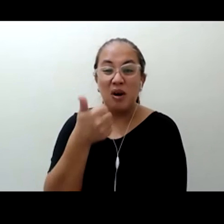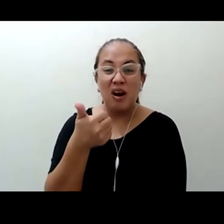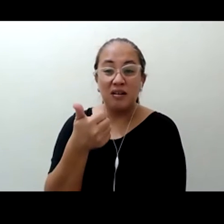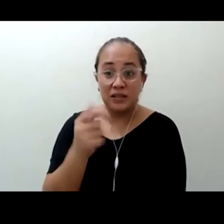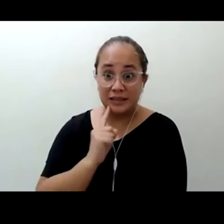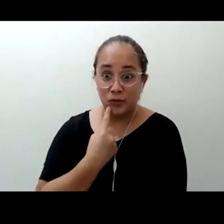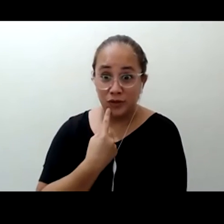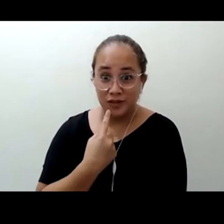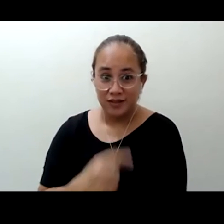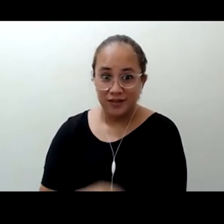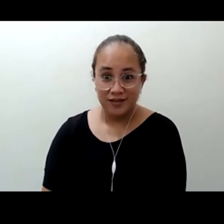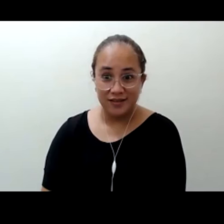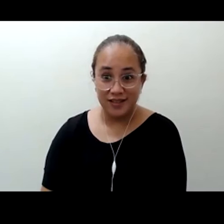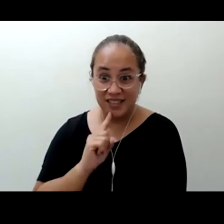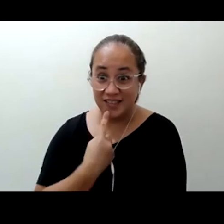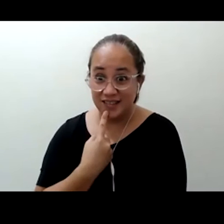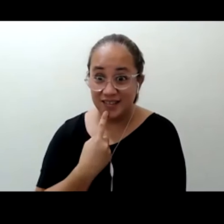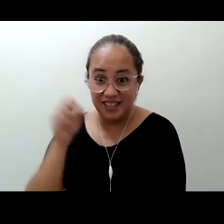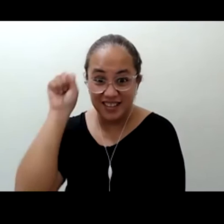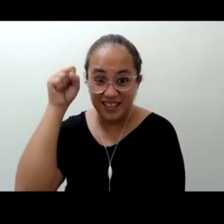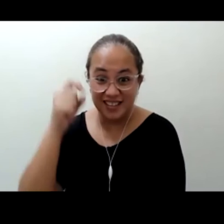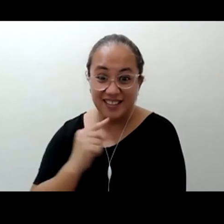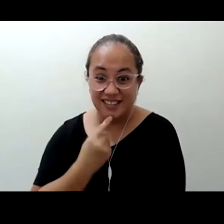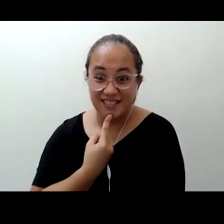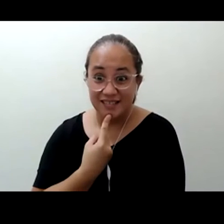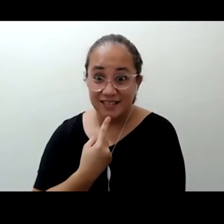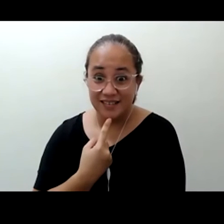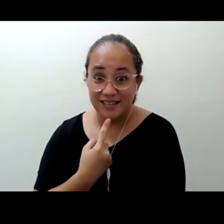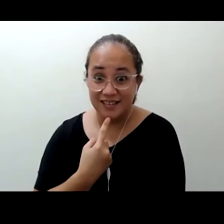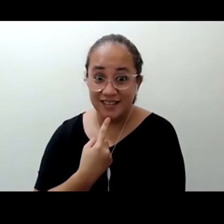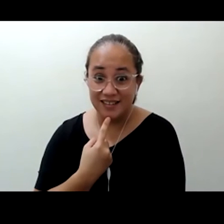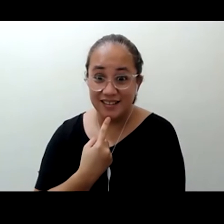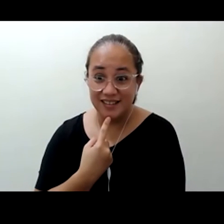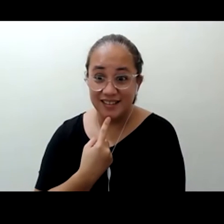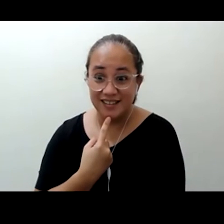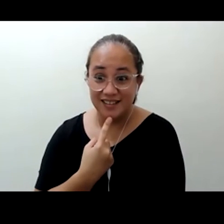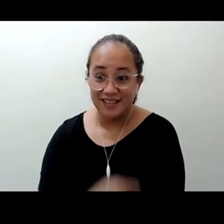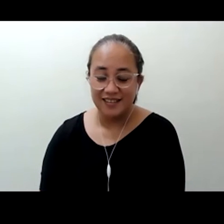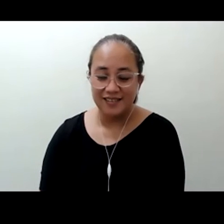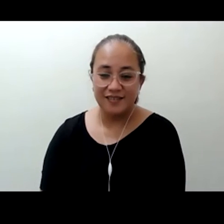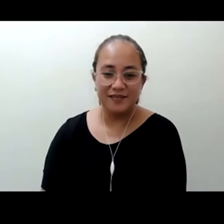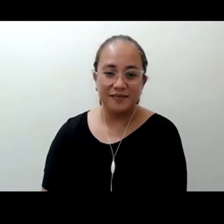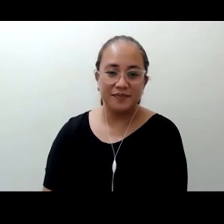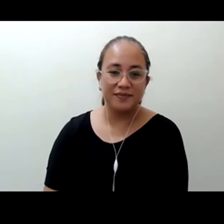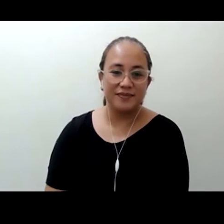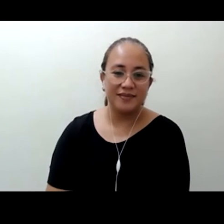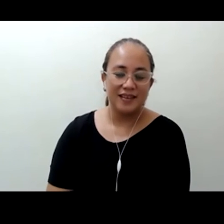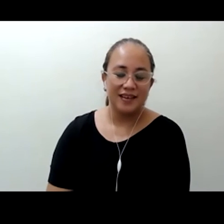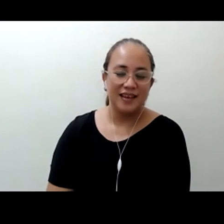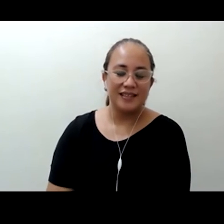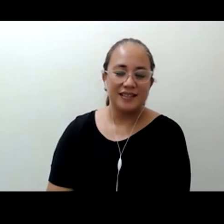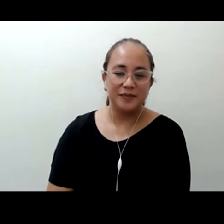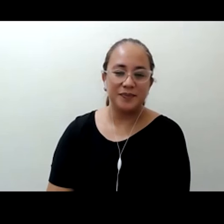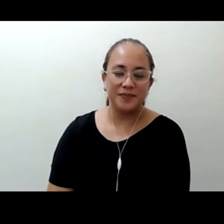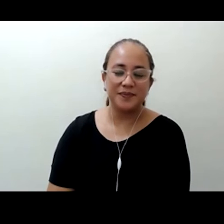serious. Phoebes is also asking let's have it tomorrow. But the rest are signing let's have it on Tuesday. Okay, Yami Tuesday is,